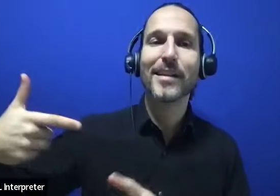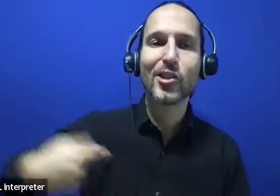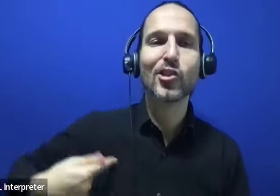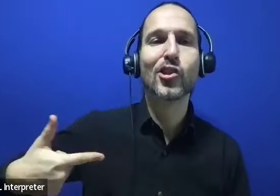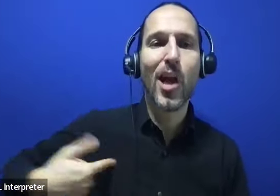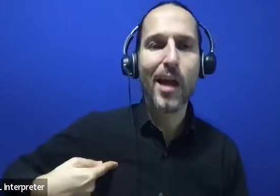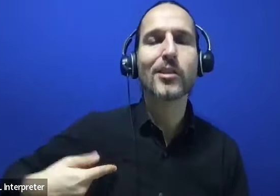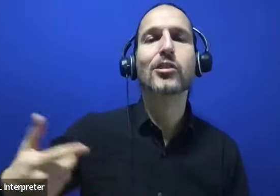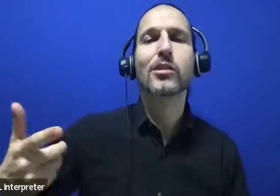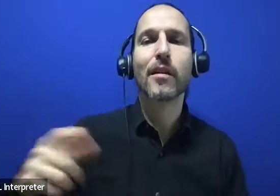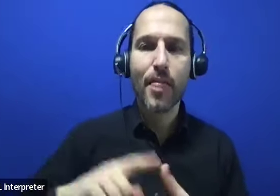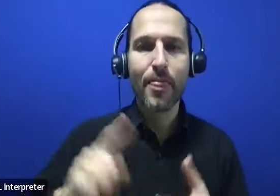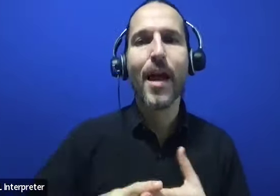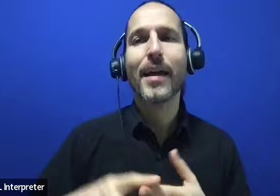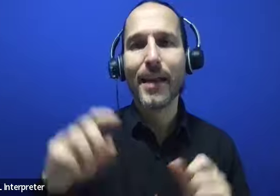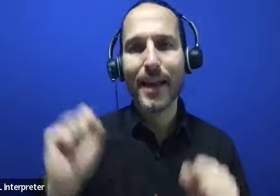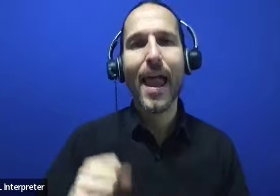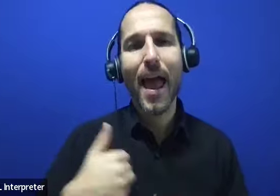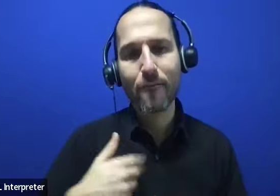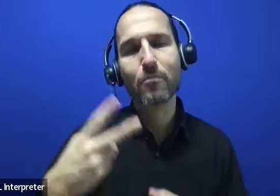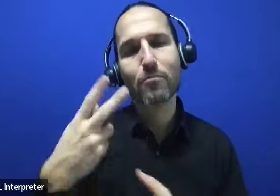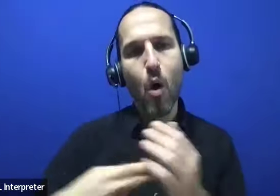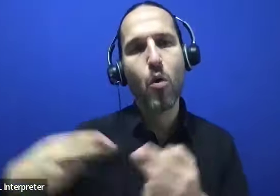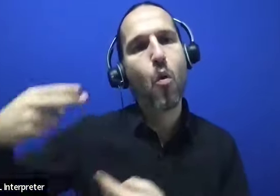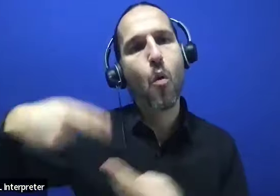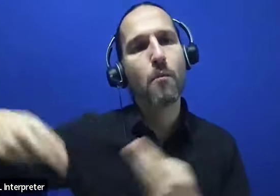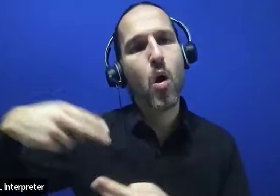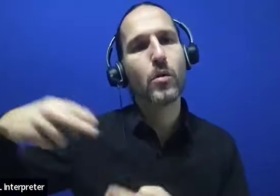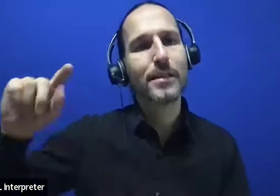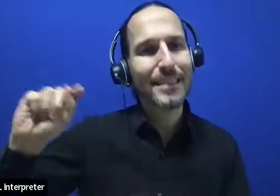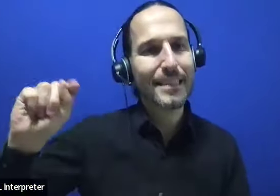system so the kids get the estrogen and the testosterone.